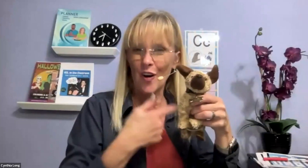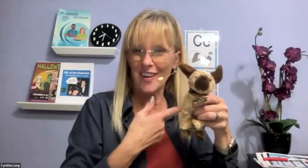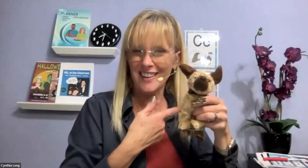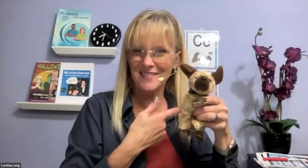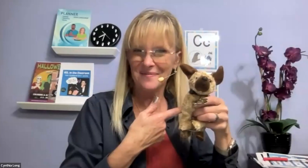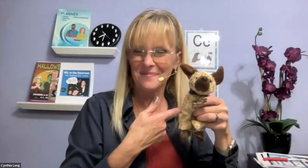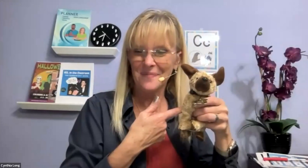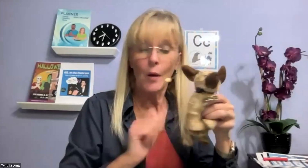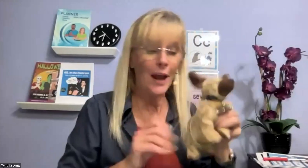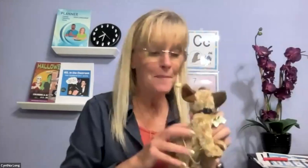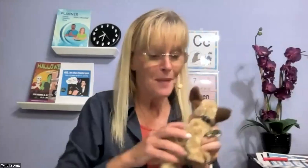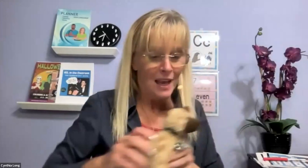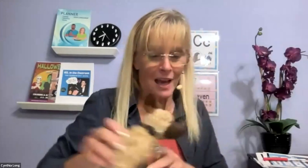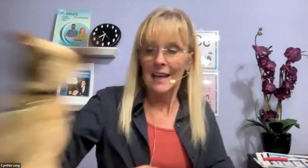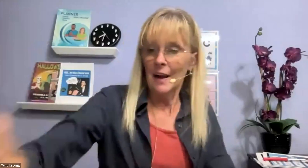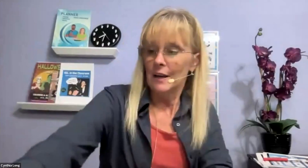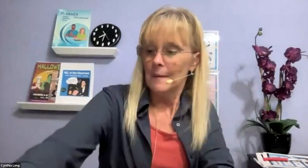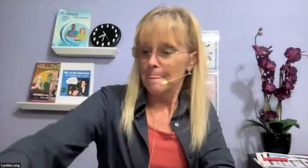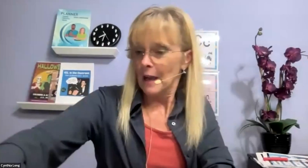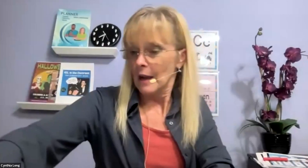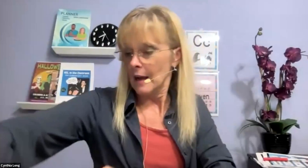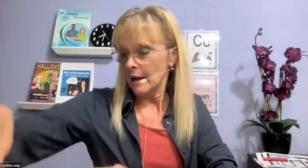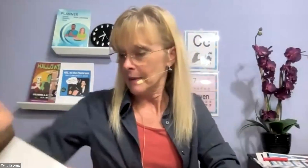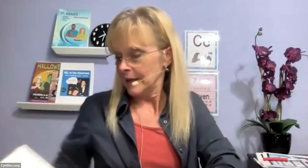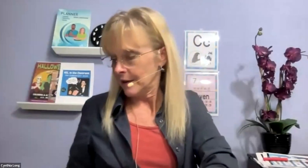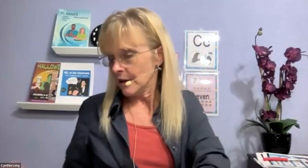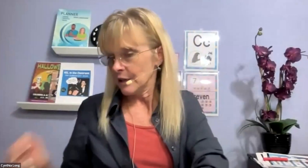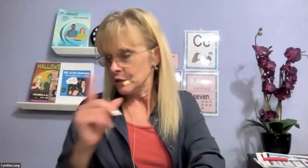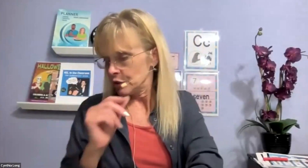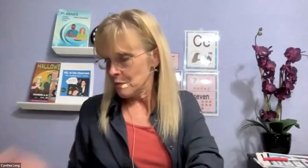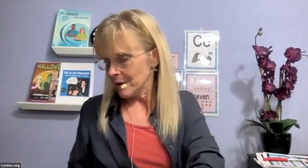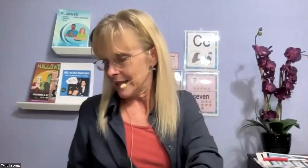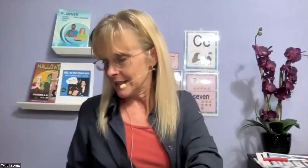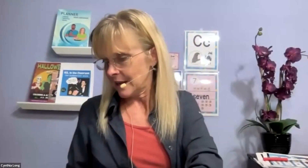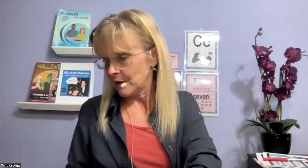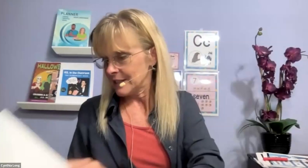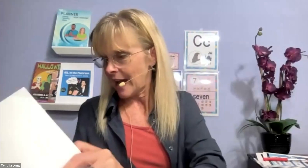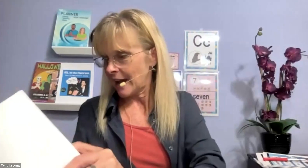dog. Okay. Now, here are 2 more things I want to add.